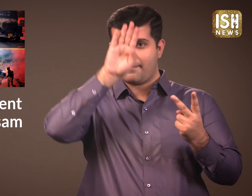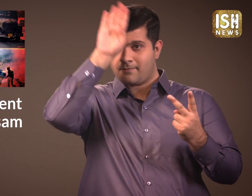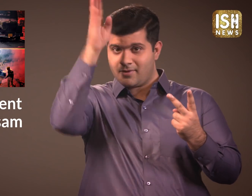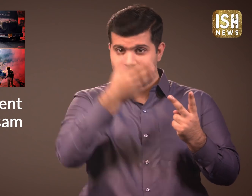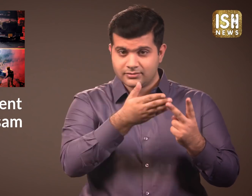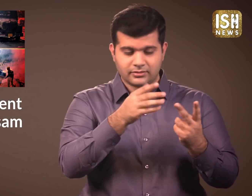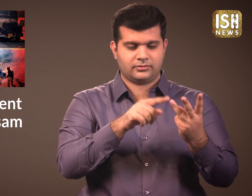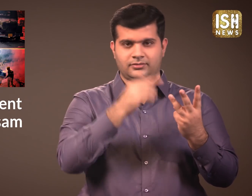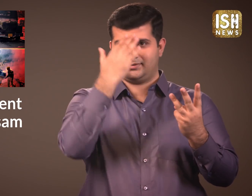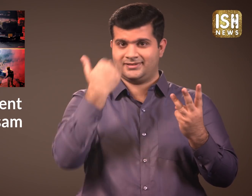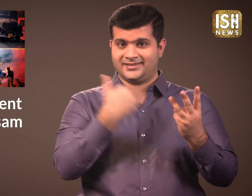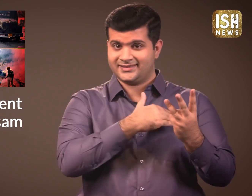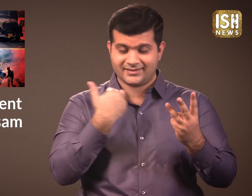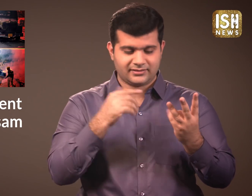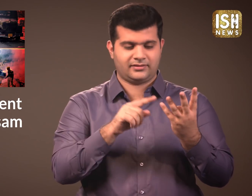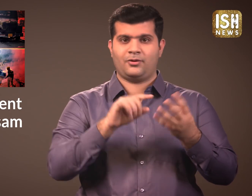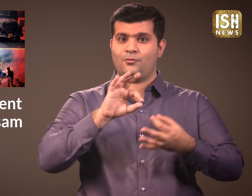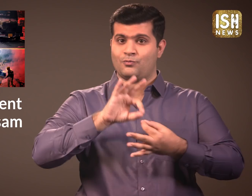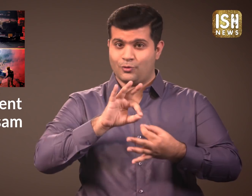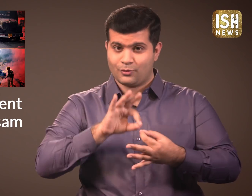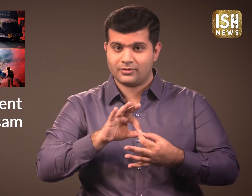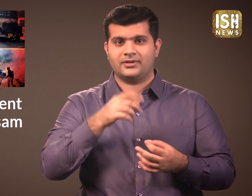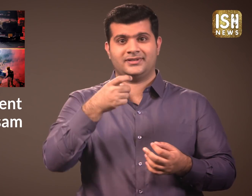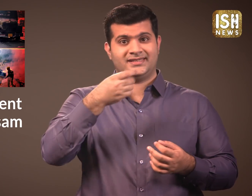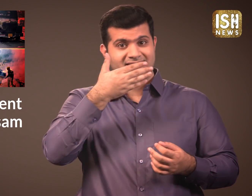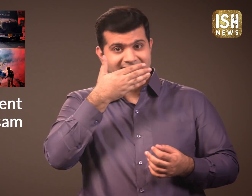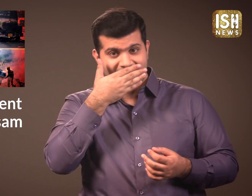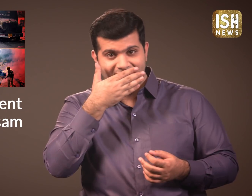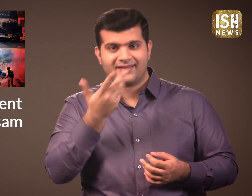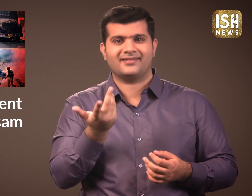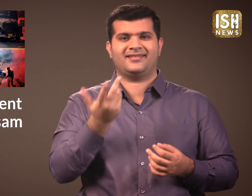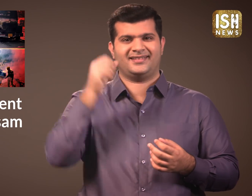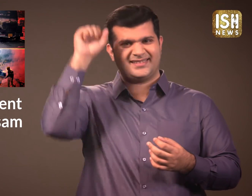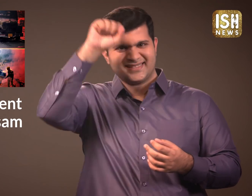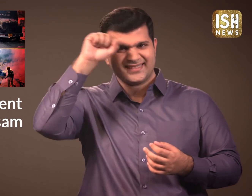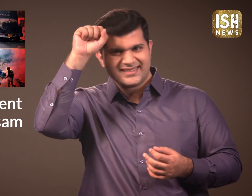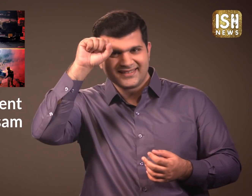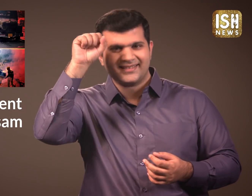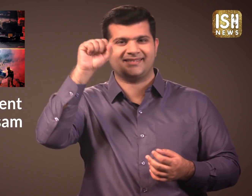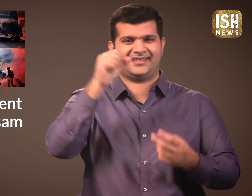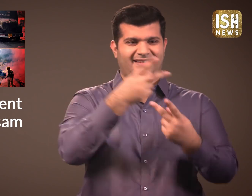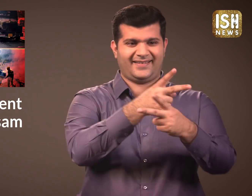Parsi, Sikh, Christian, Buddhist and Jains.